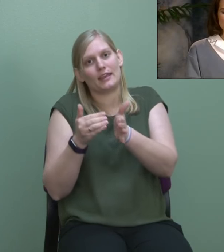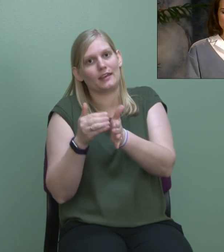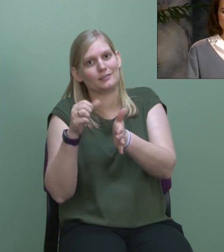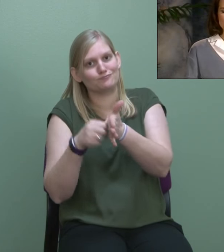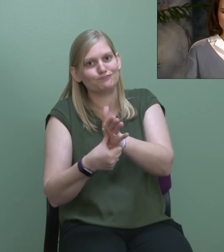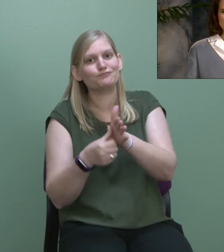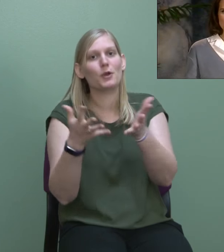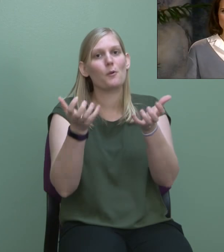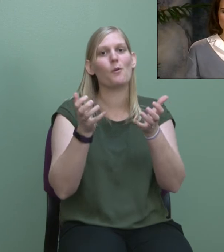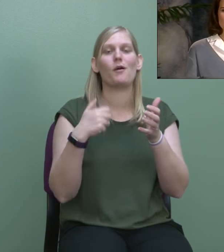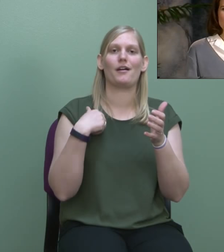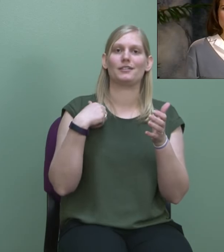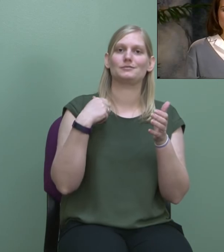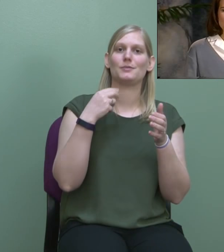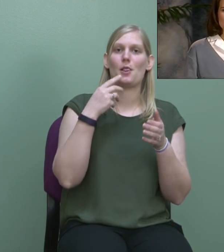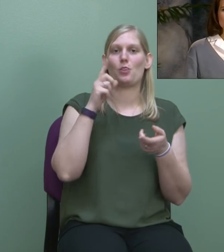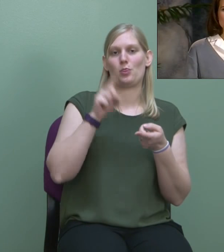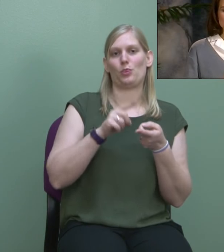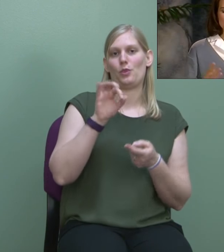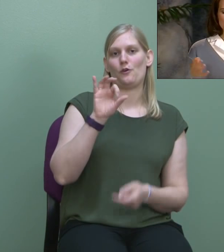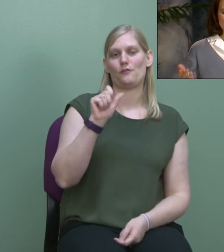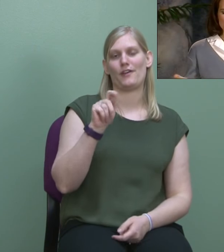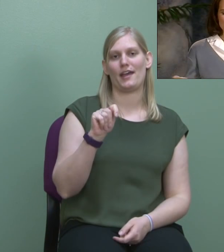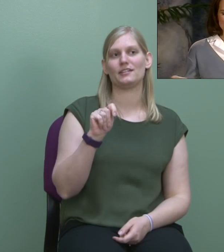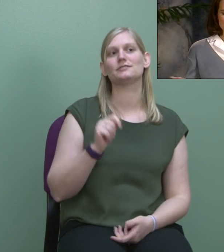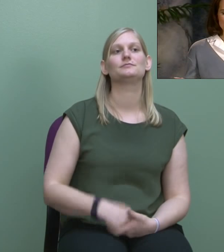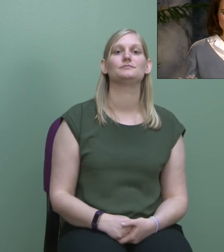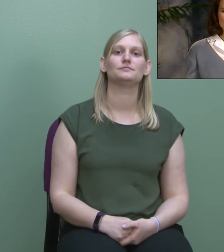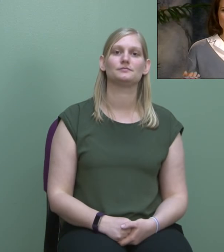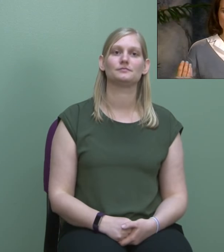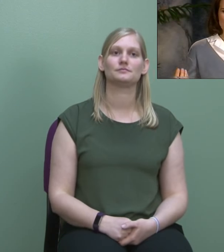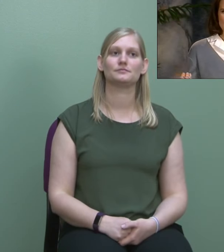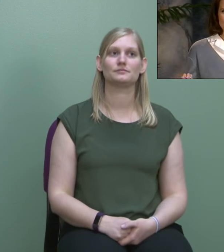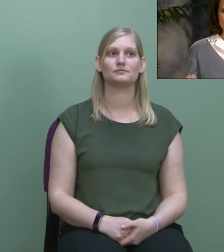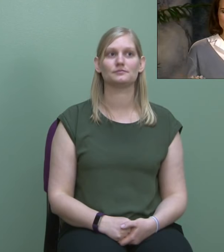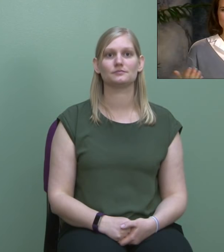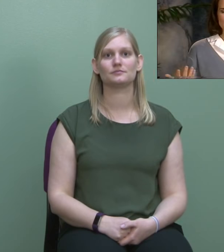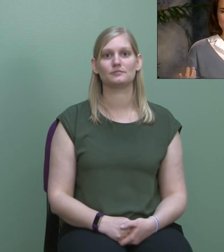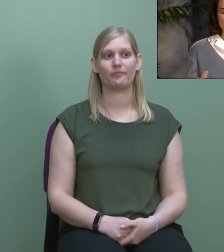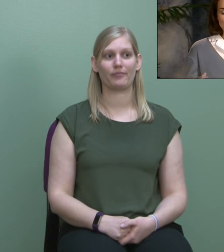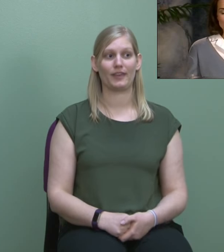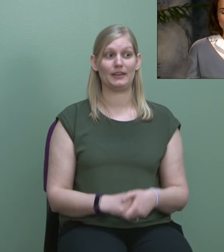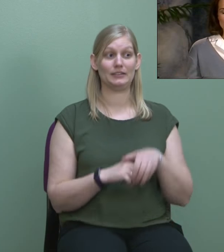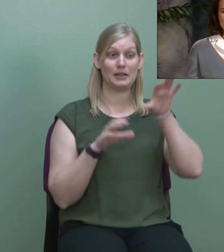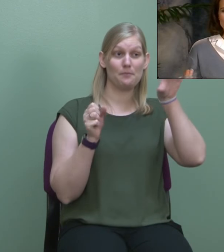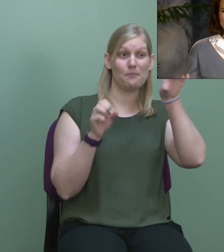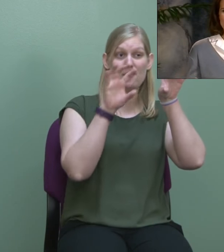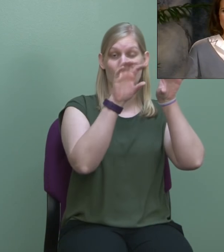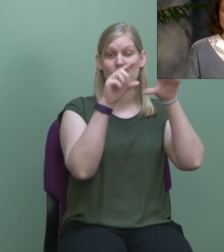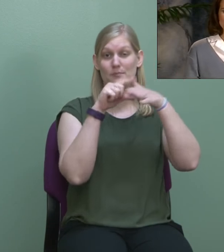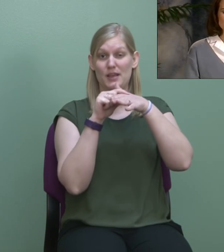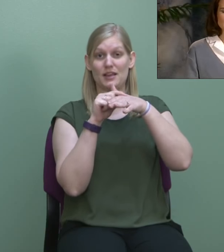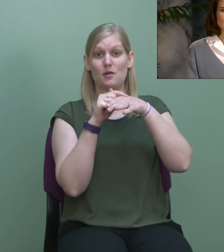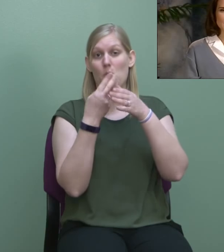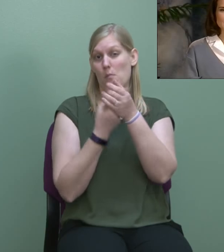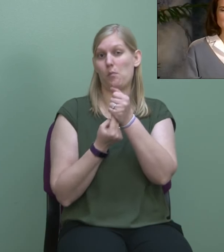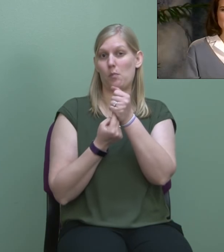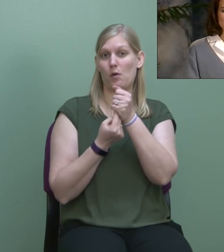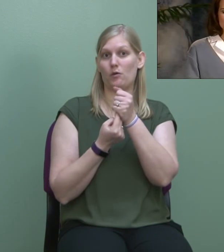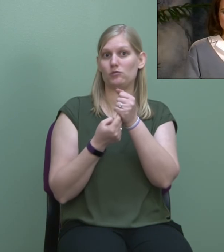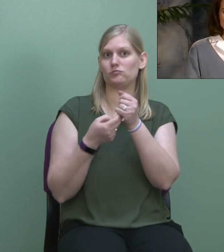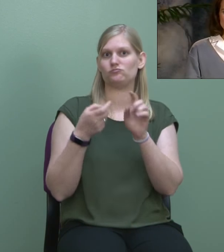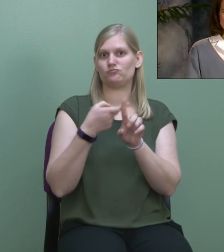The milk and the poultry group are both from animals. The fat comes from animals, and so